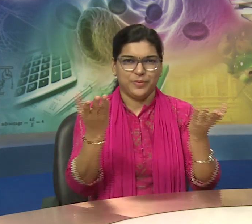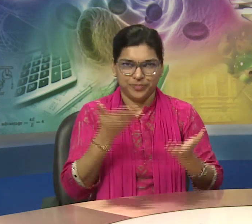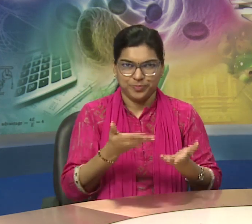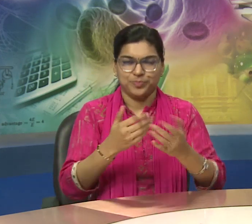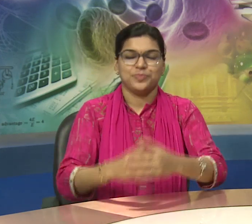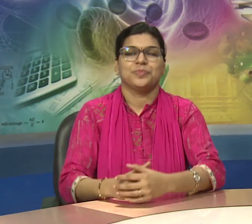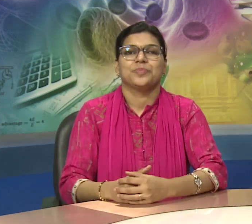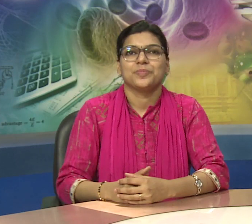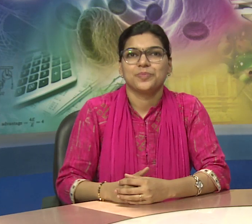seen computer.